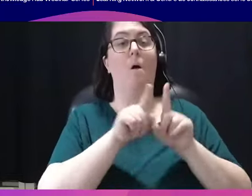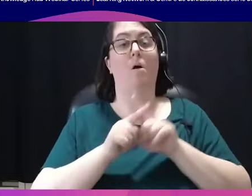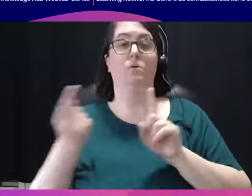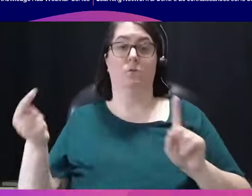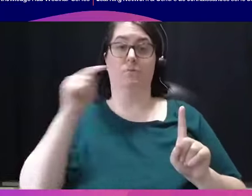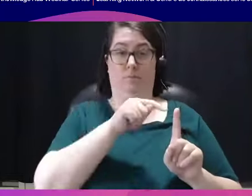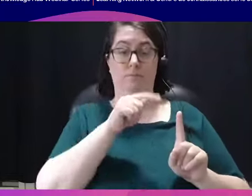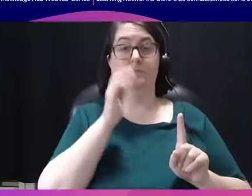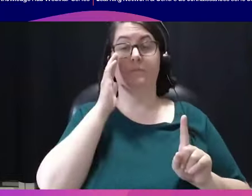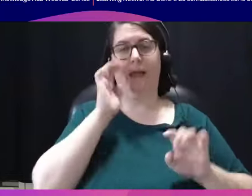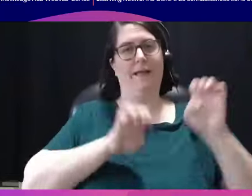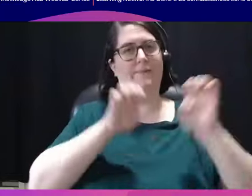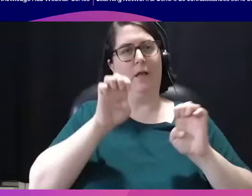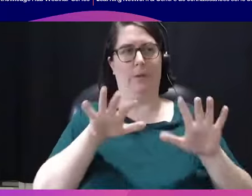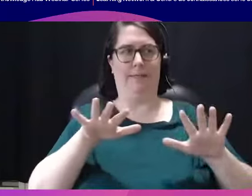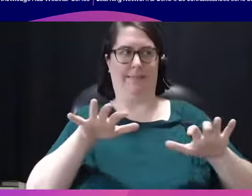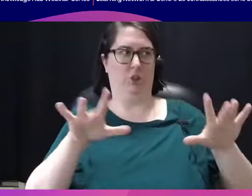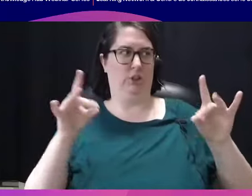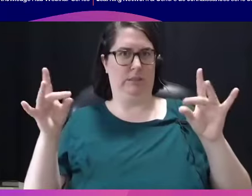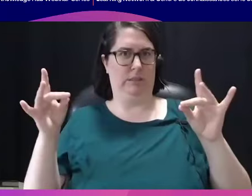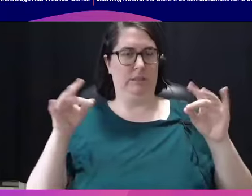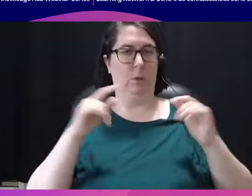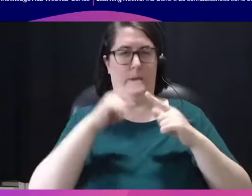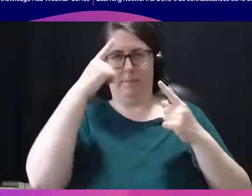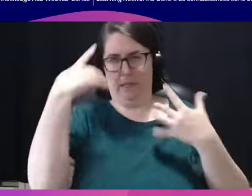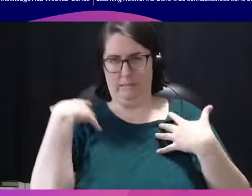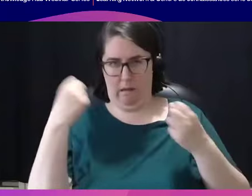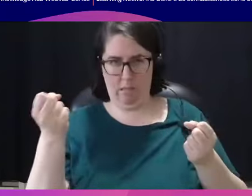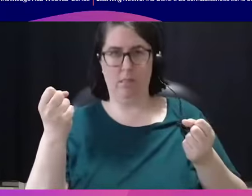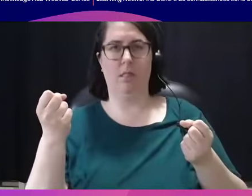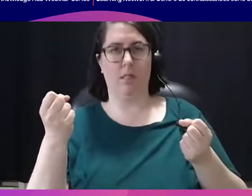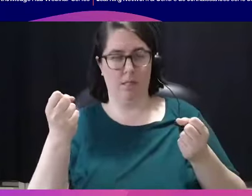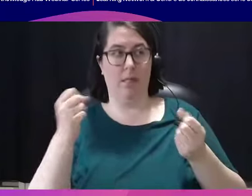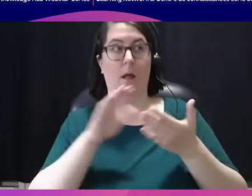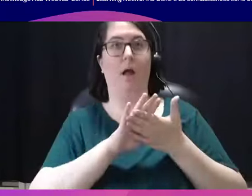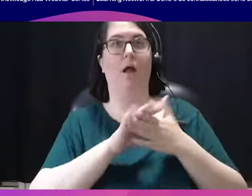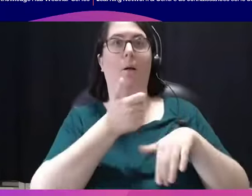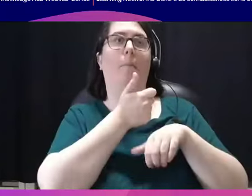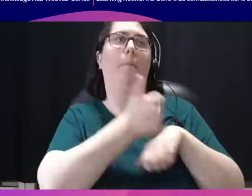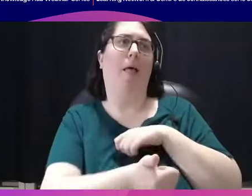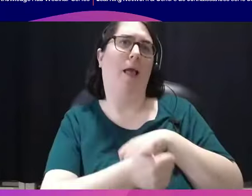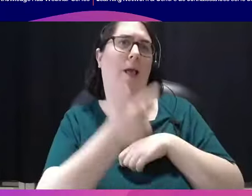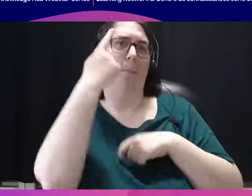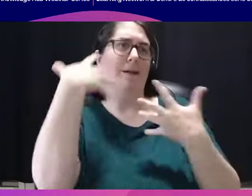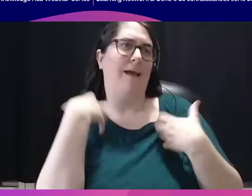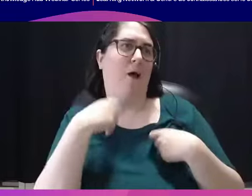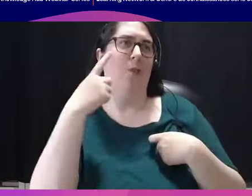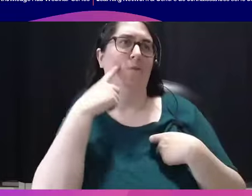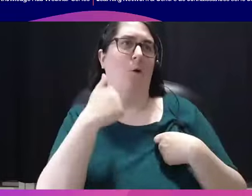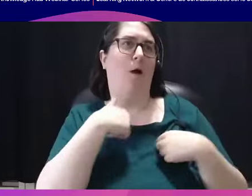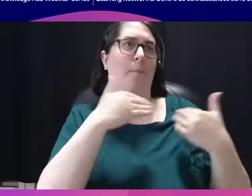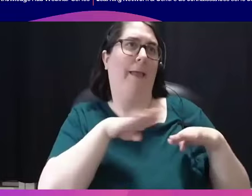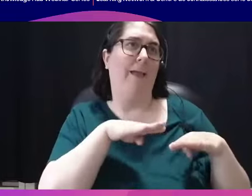to evaluating the tensions of conflating mental health as a cause of incel violence and the need to hold individuals accountable in